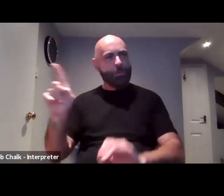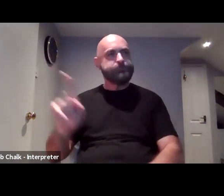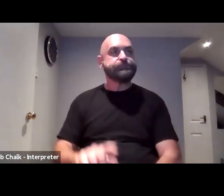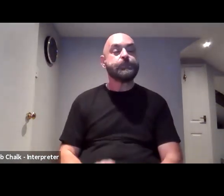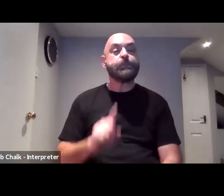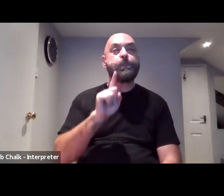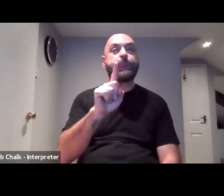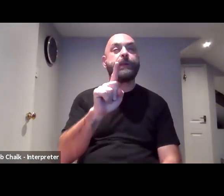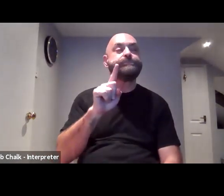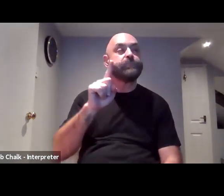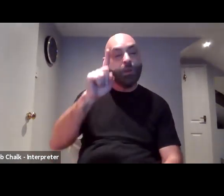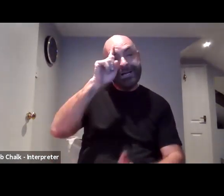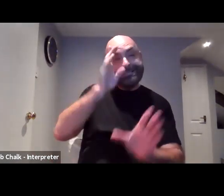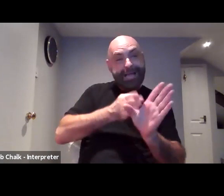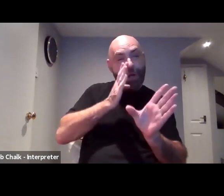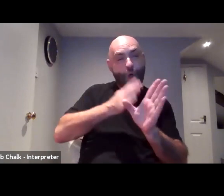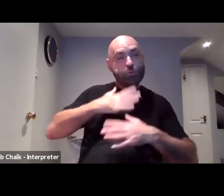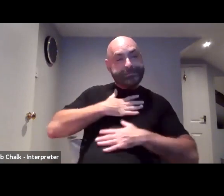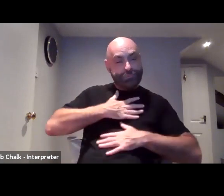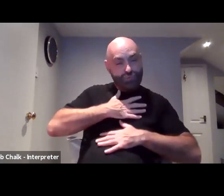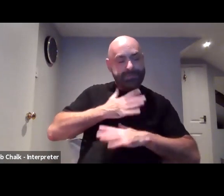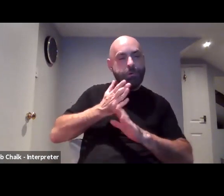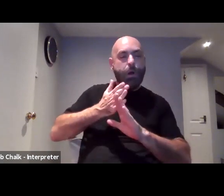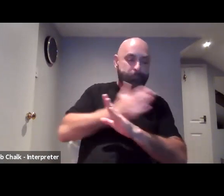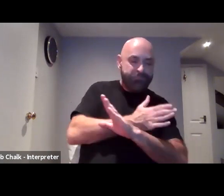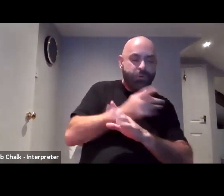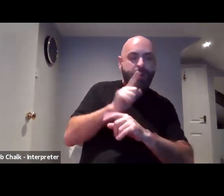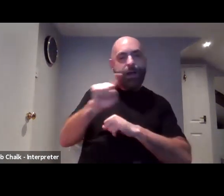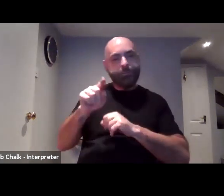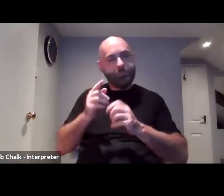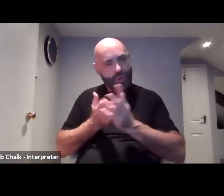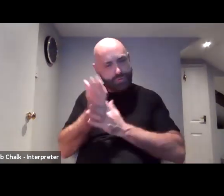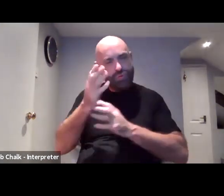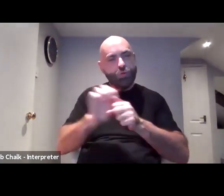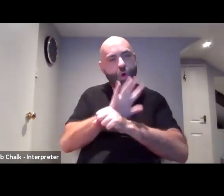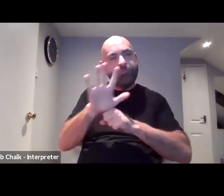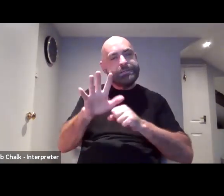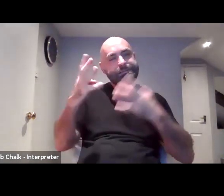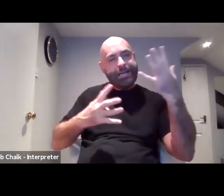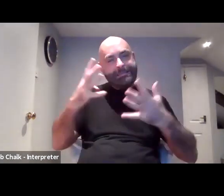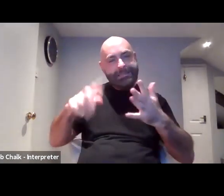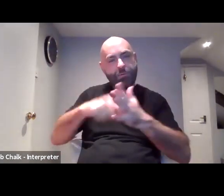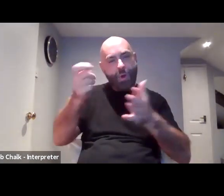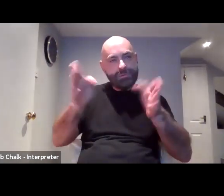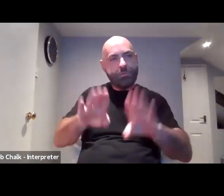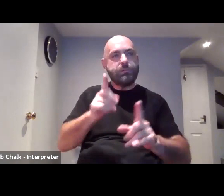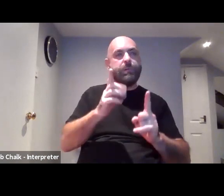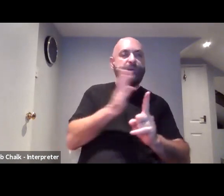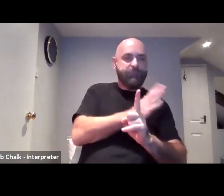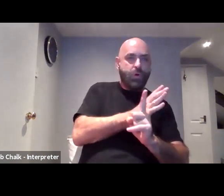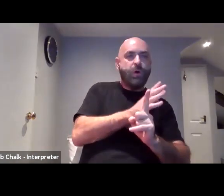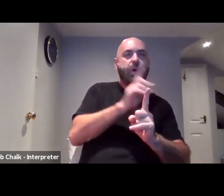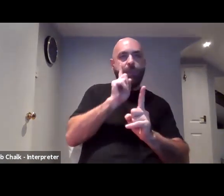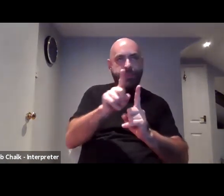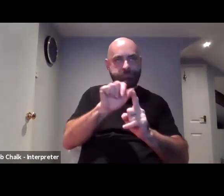And the rates of psychological distress before and during COVID-19 lockdown. So that's before lockdown,